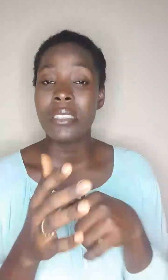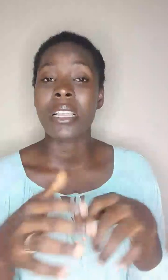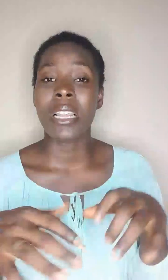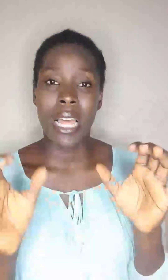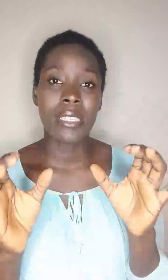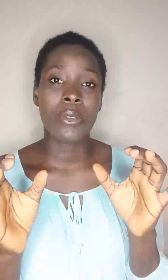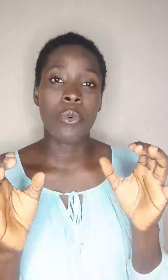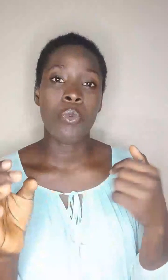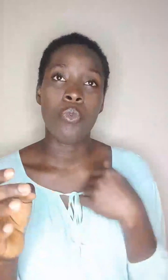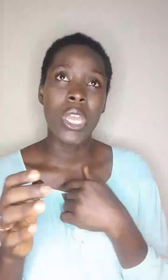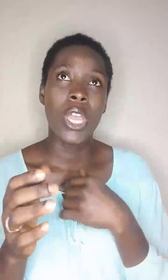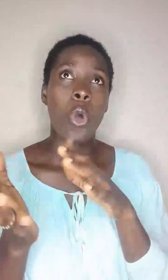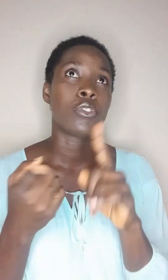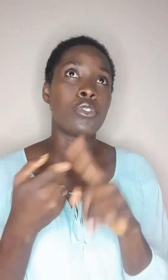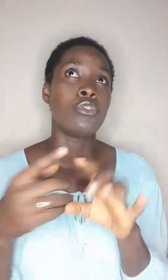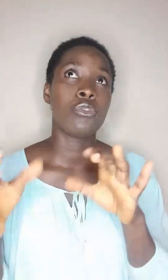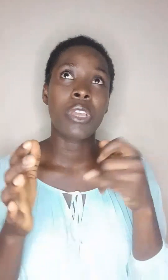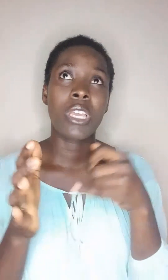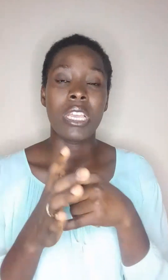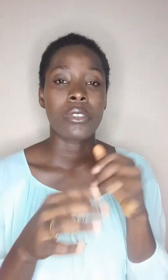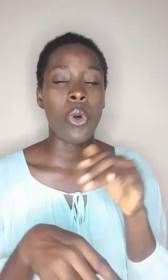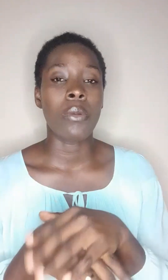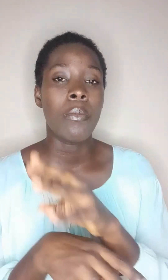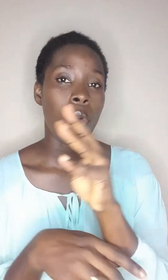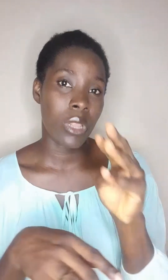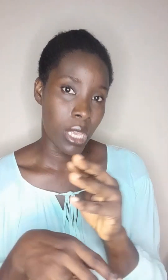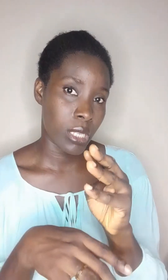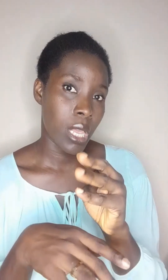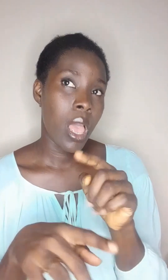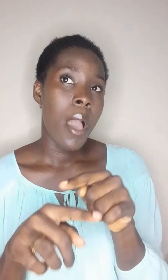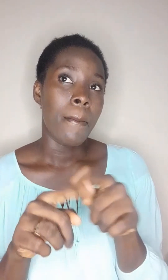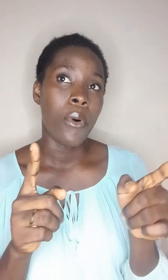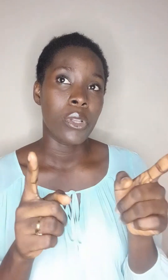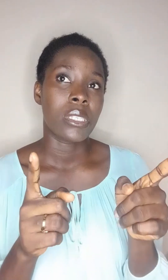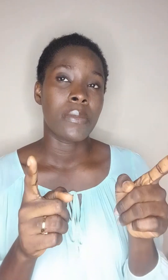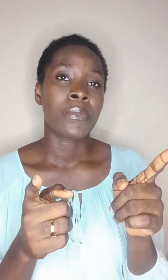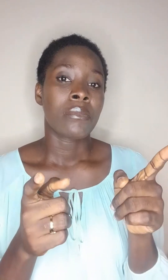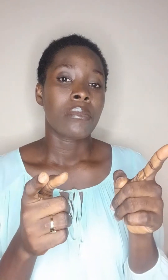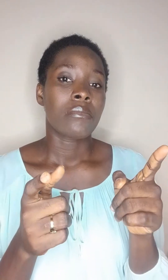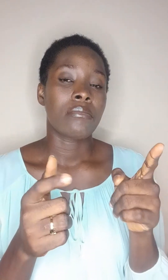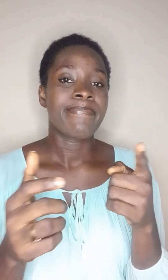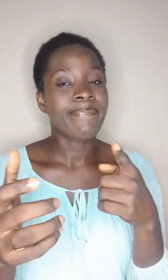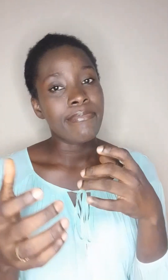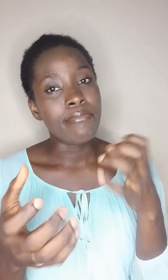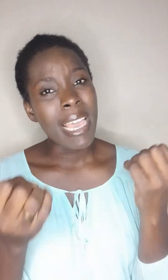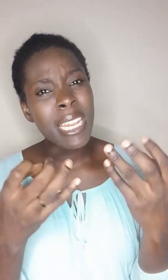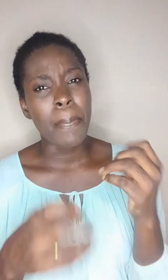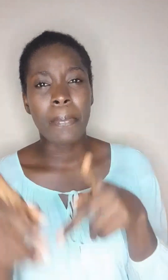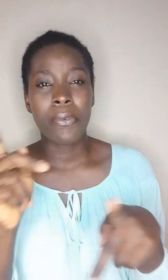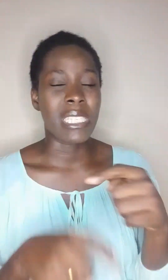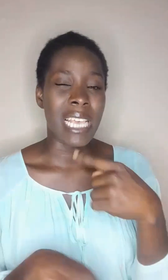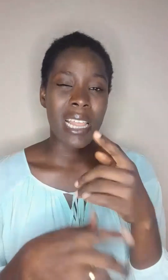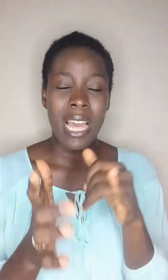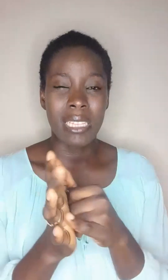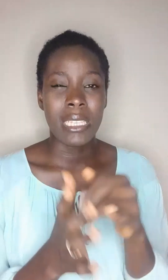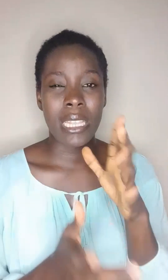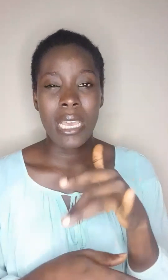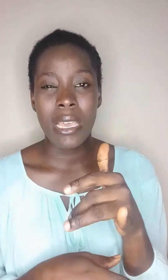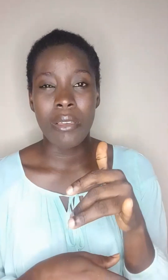this class we hope to do it on Mondays, but many people said that they